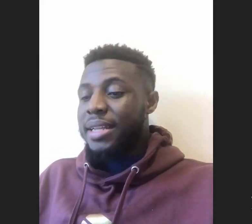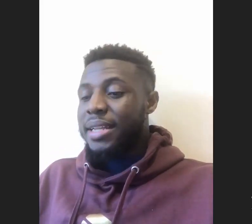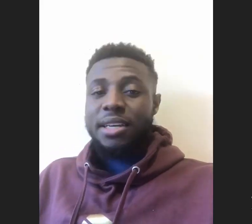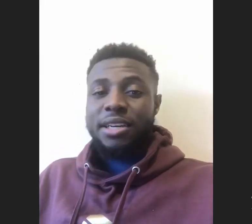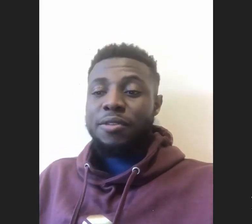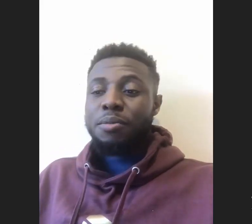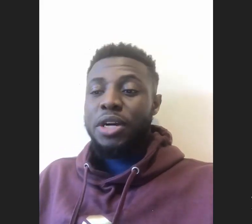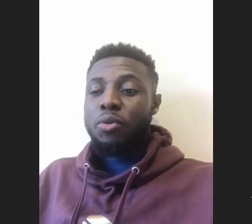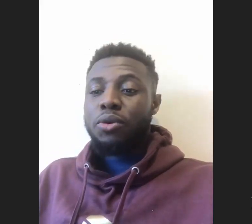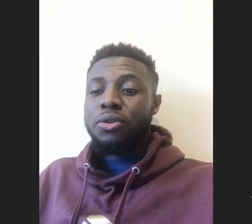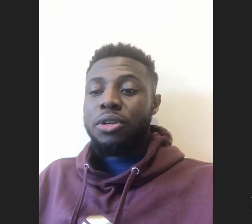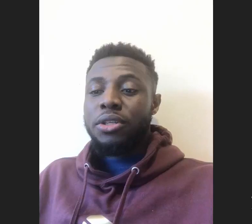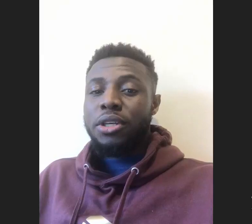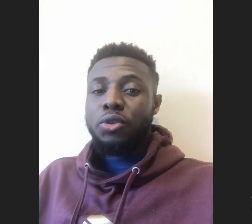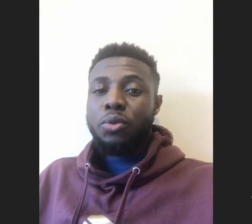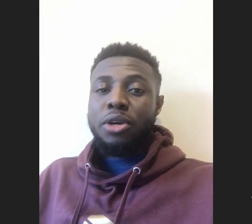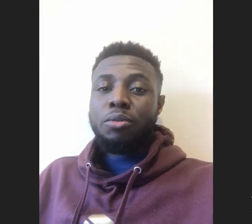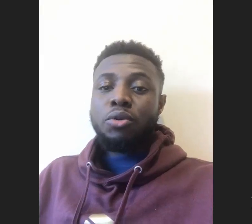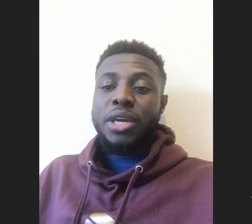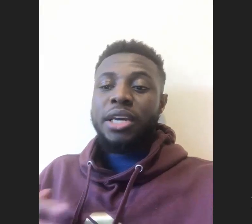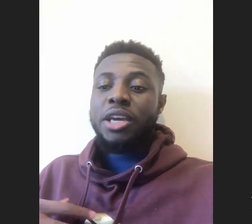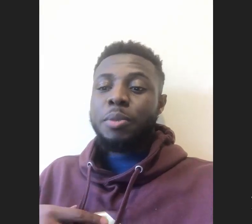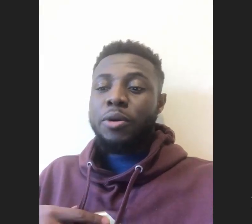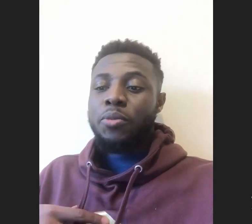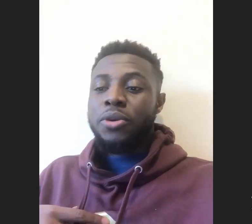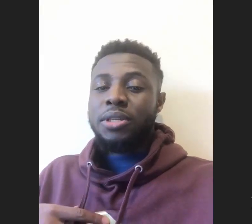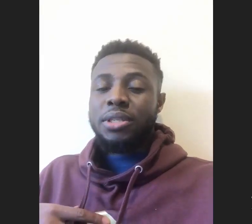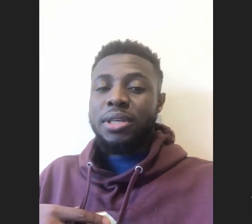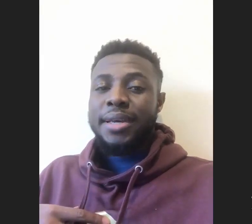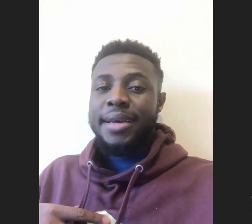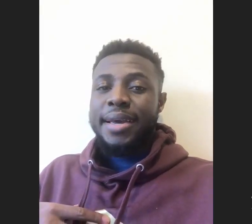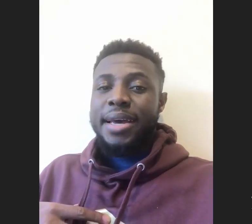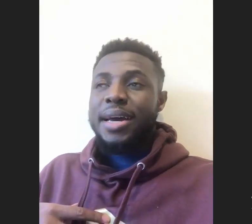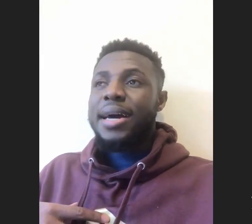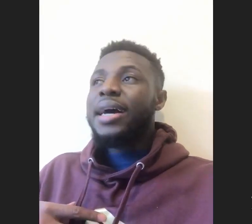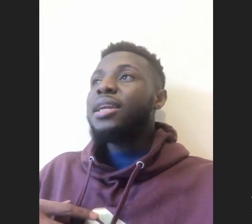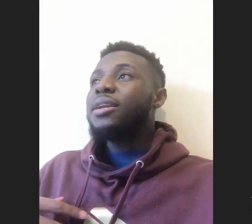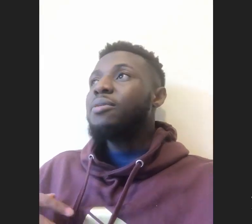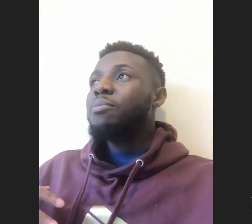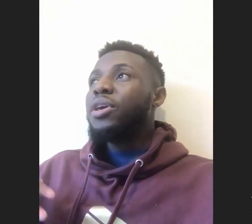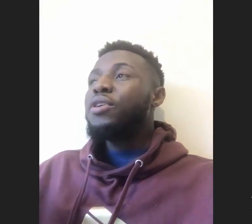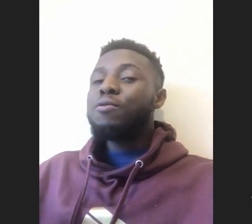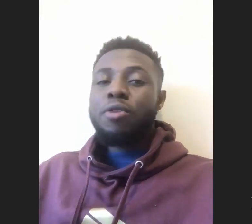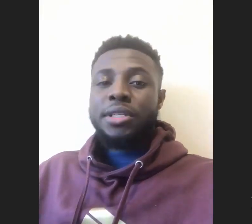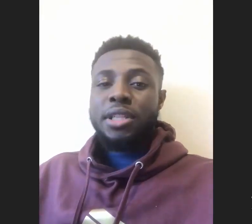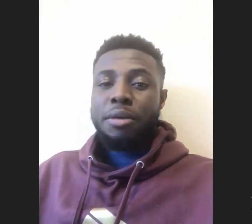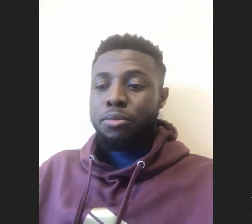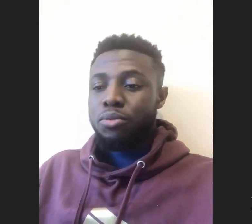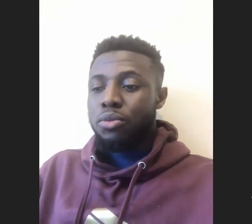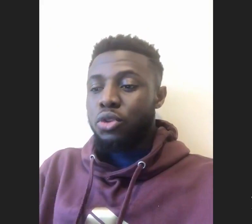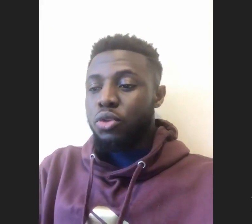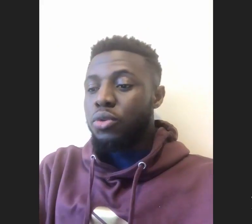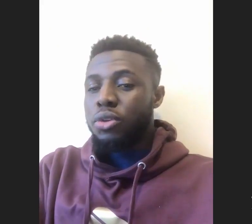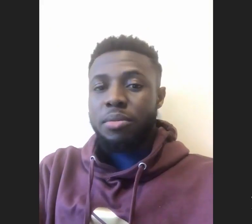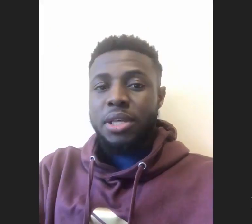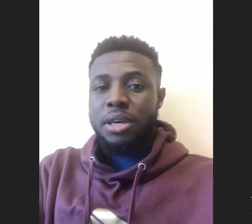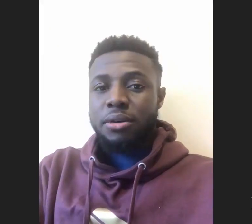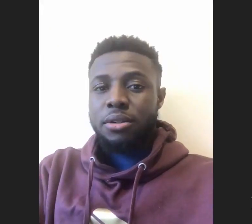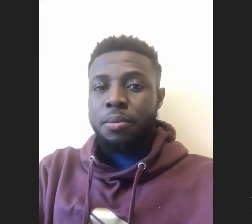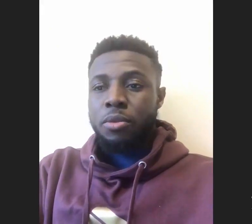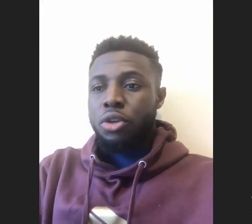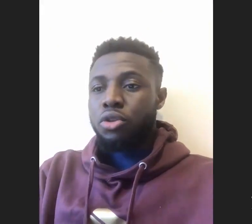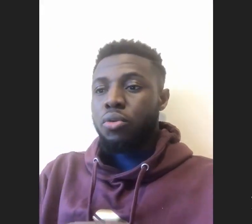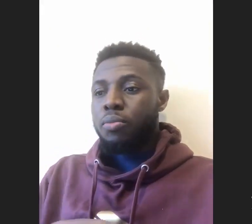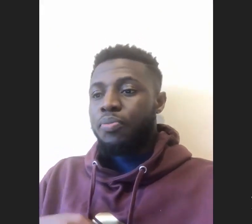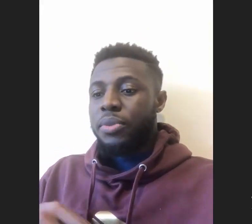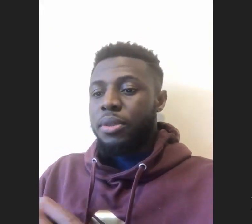that I think gives me an opportunity to be able to engage my community and influence them to do something